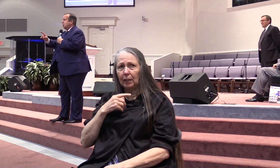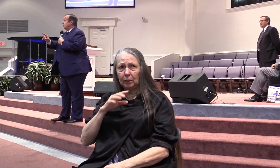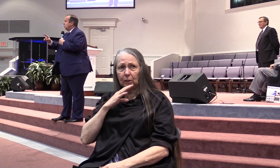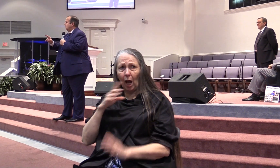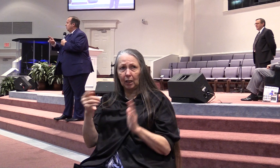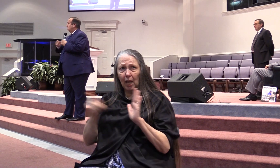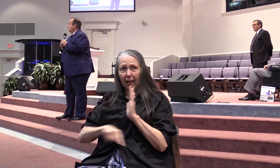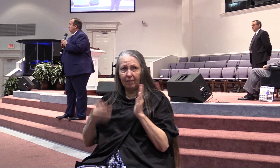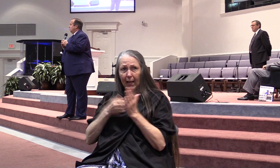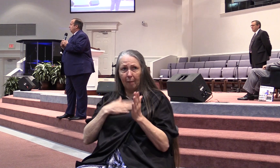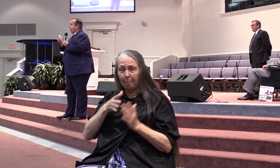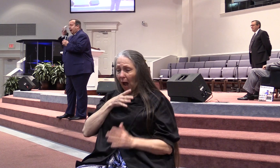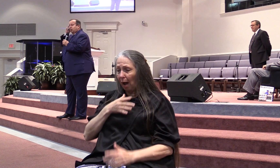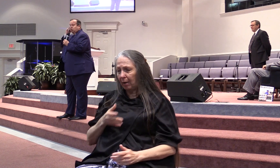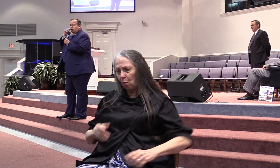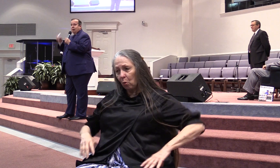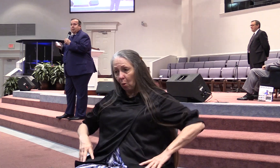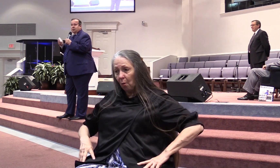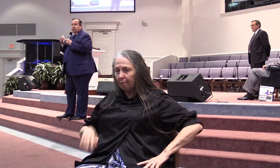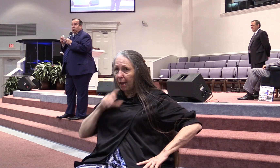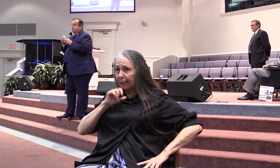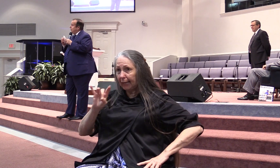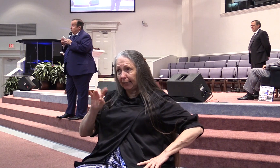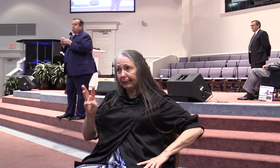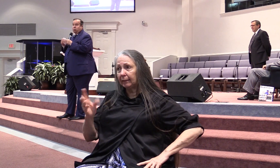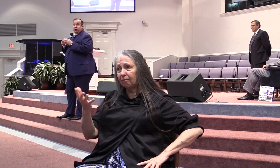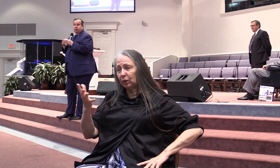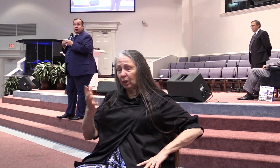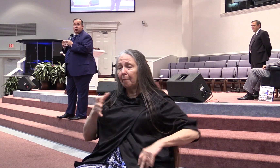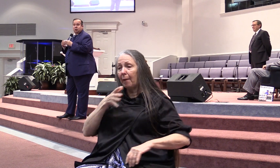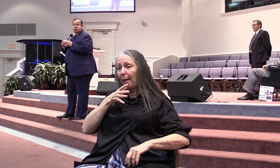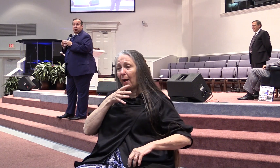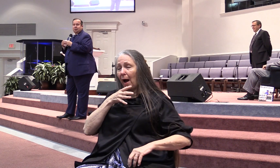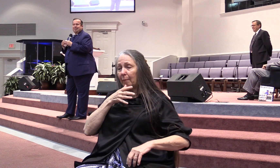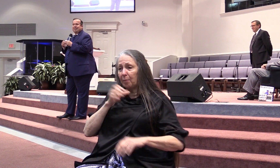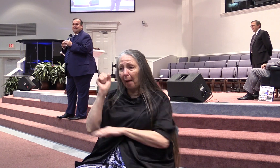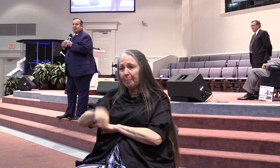mom, my 86-year-old mom in Tennessee could probably whip most of you.